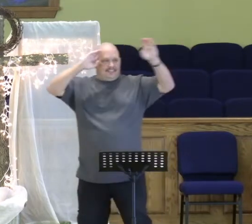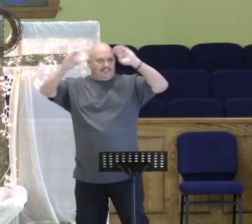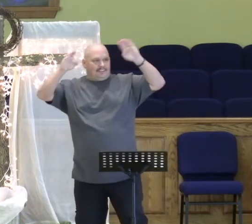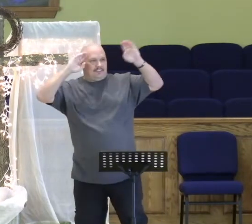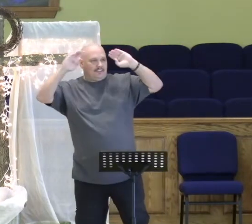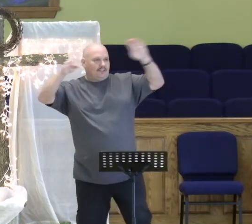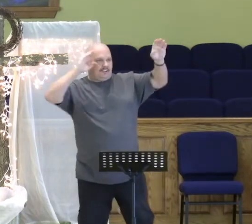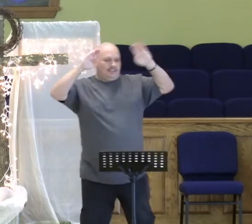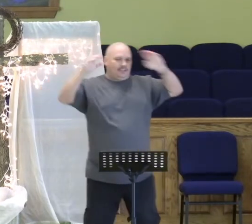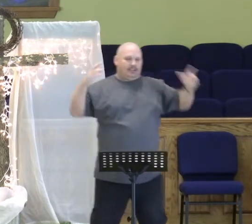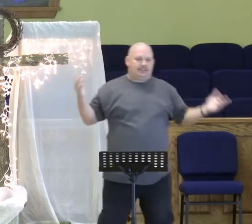Hello, everyone.